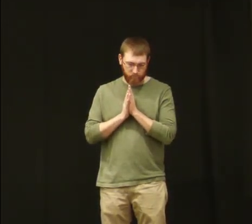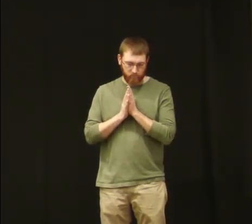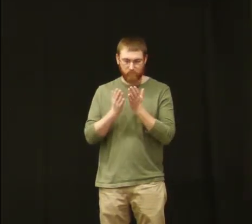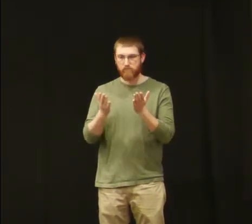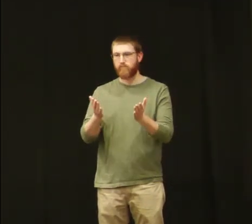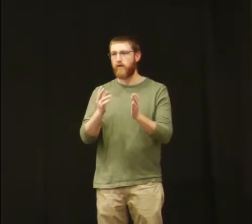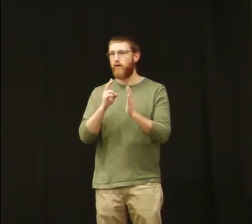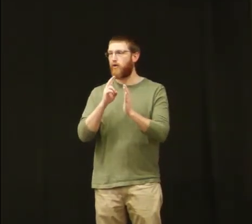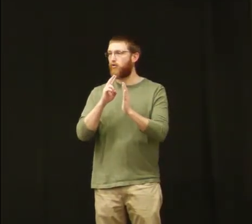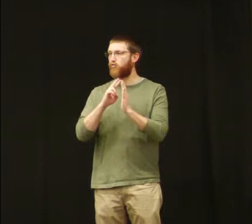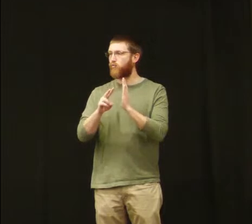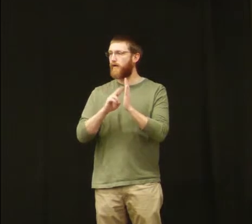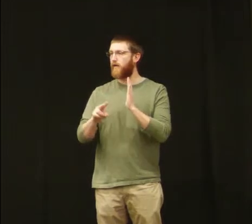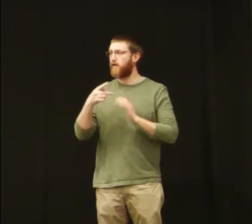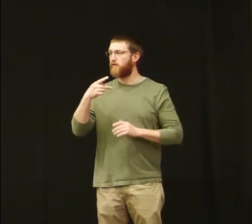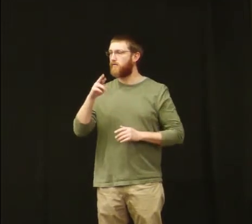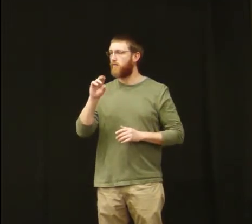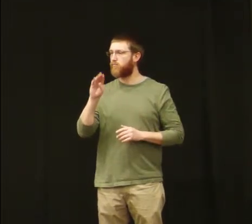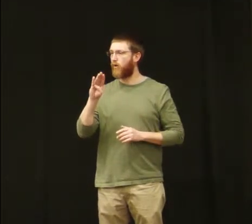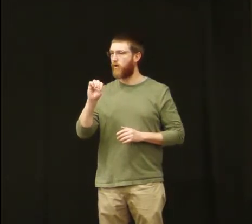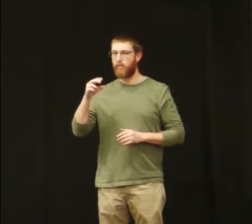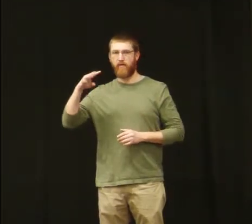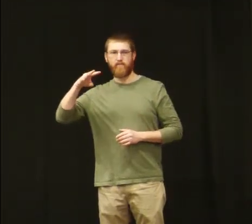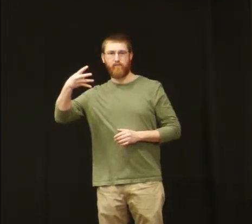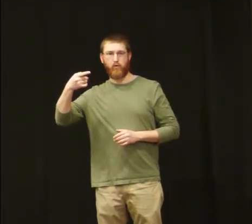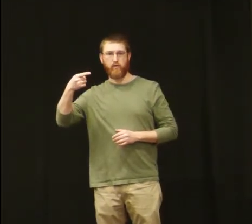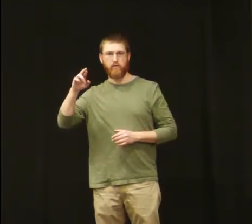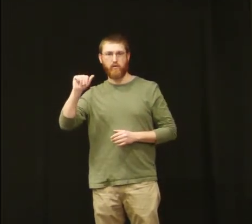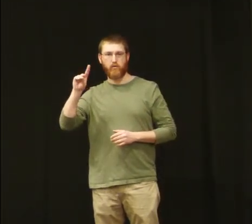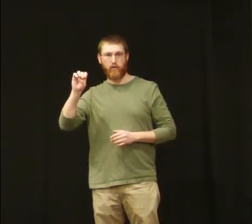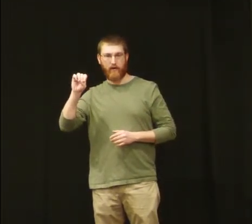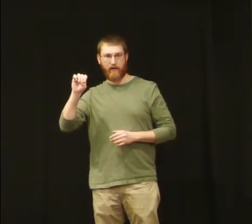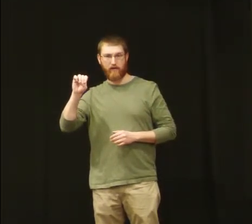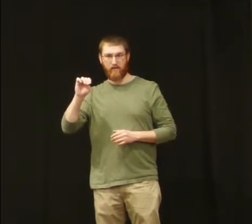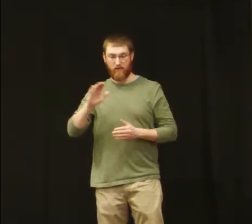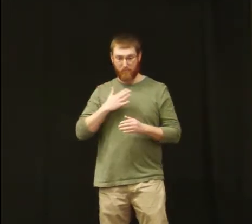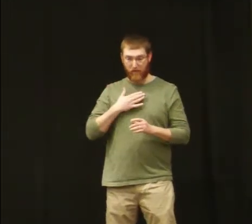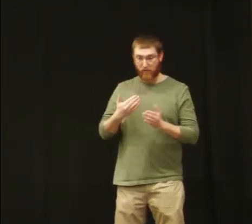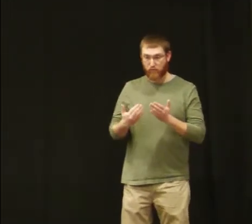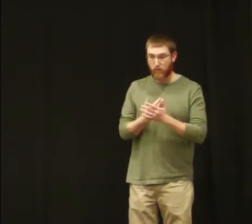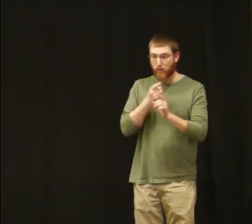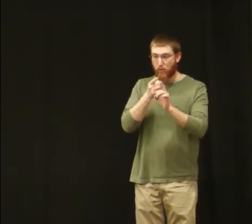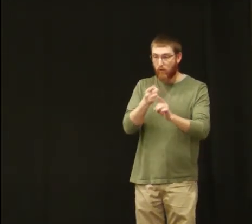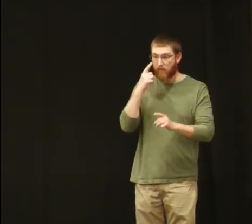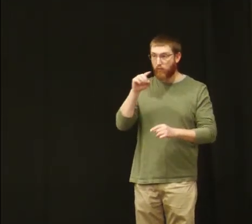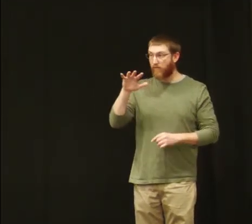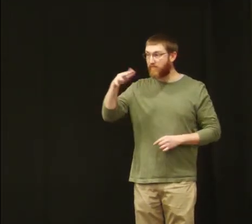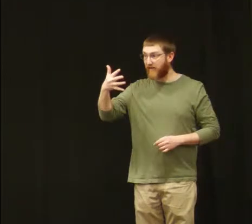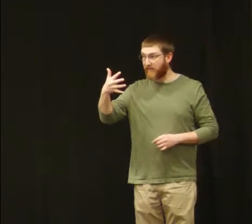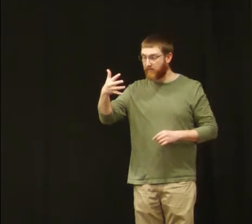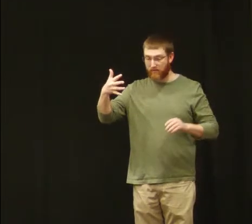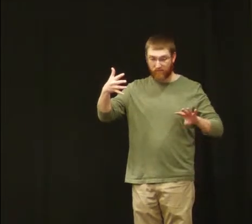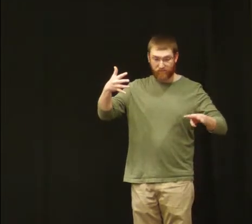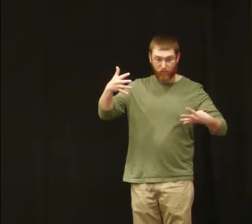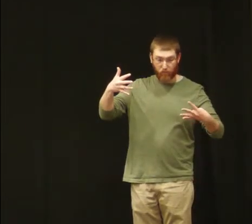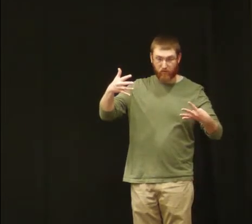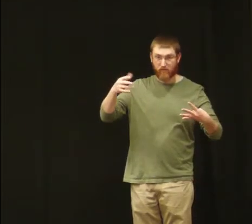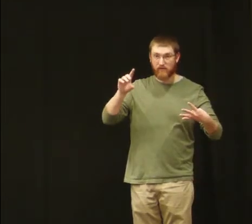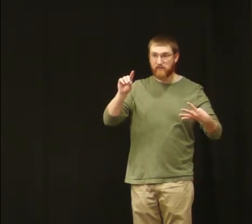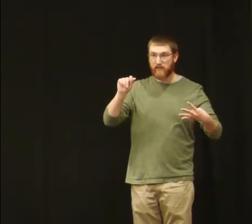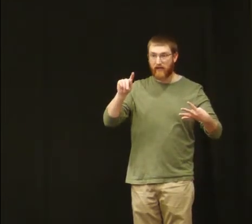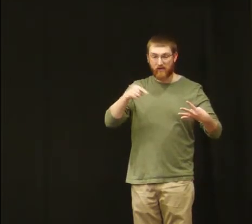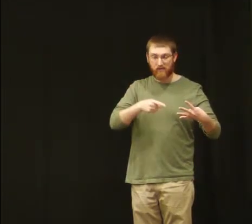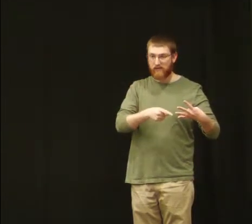grade reading probes in your progress monitoring, but your new goal is going to be on the 5th grade, right? The data from the 4th